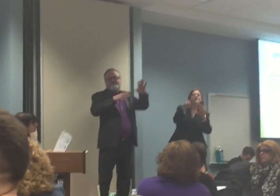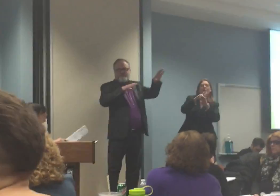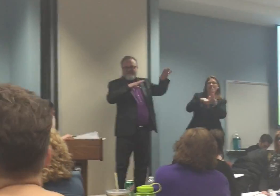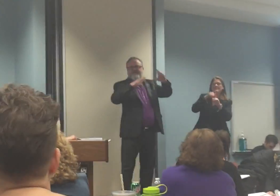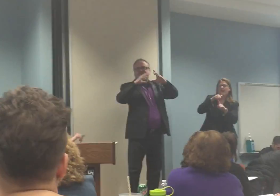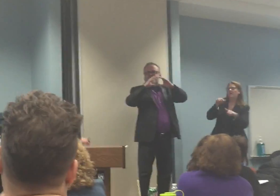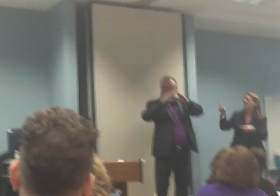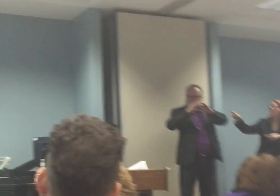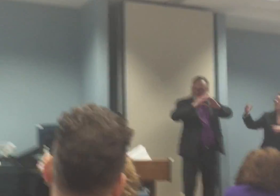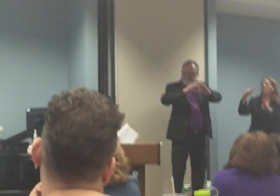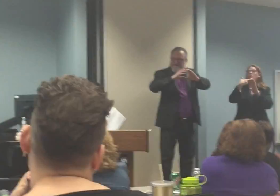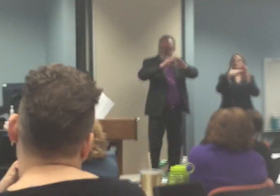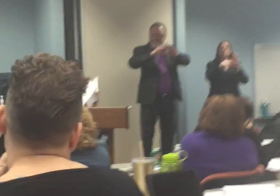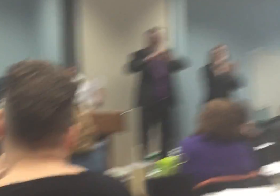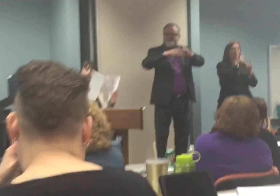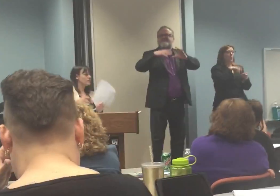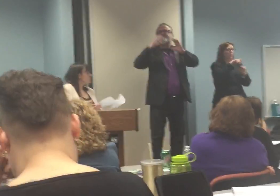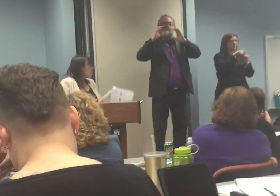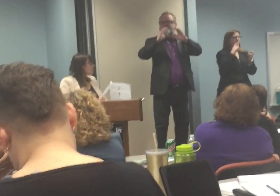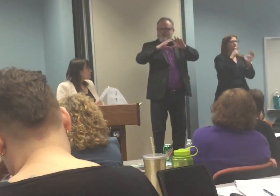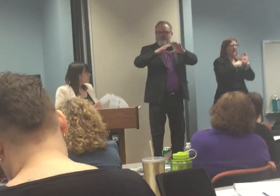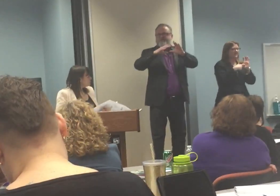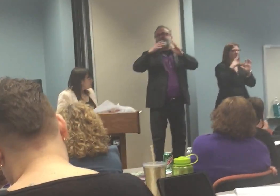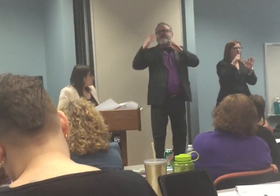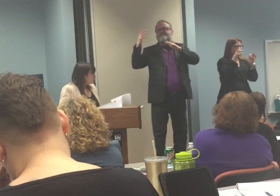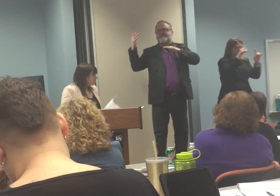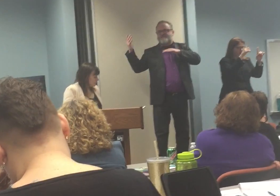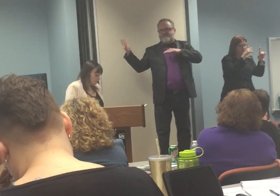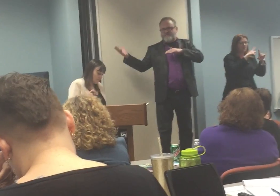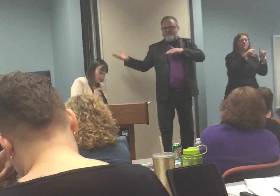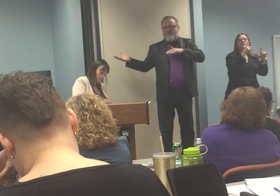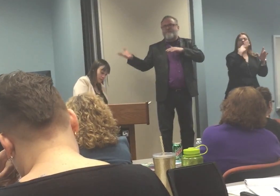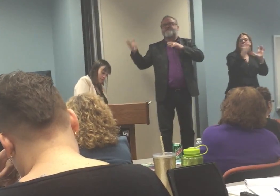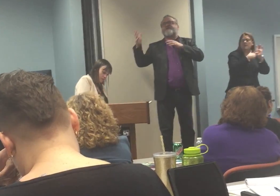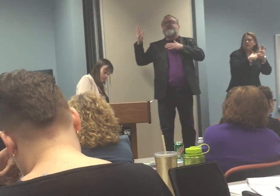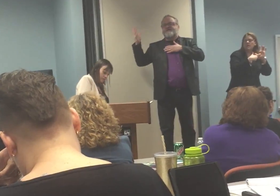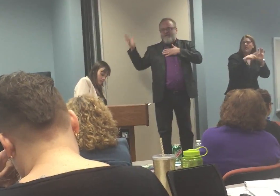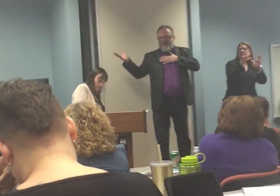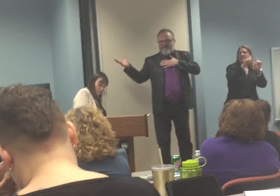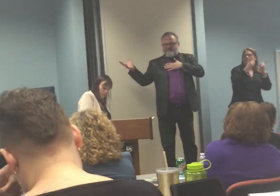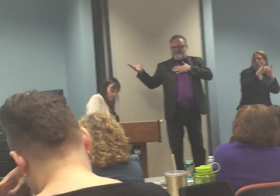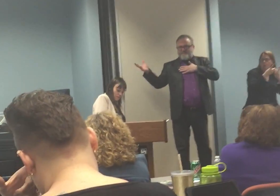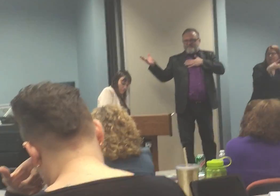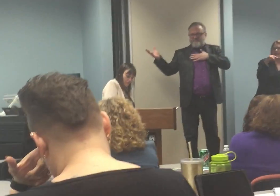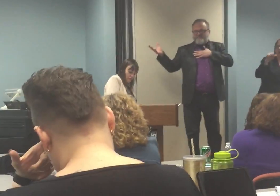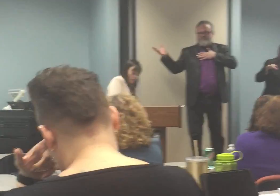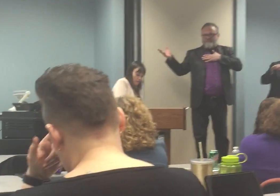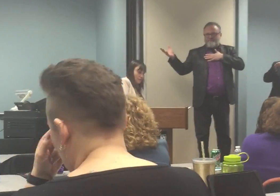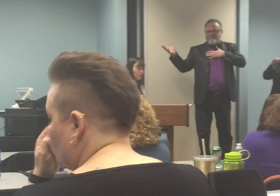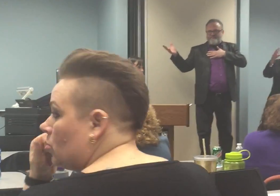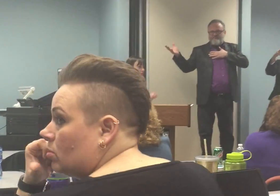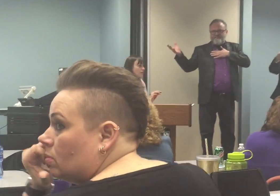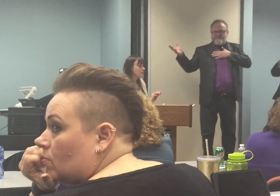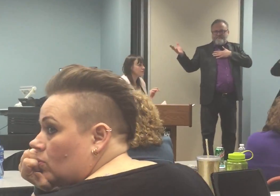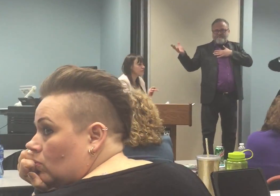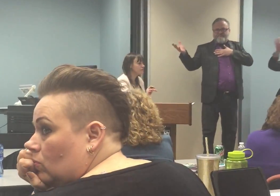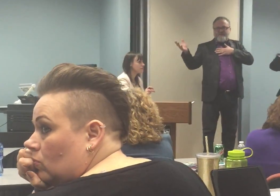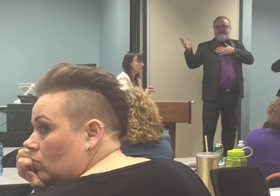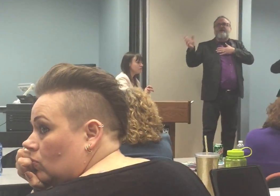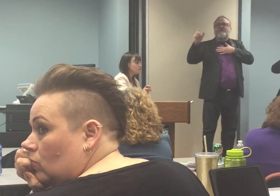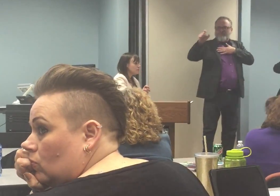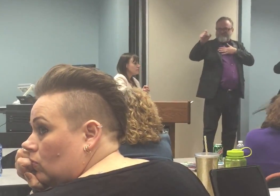Well, the rules don't recognize it for education specifically. They do recognize that this department The rules can. explicitly that they will